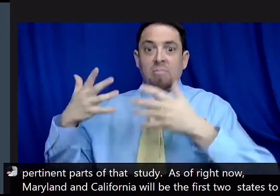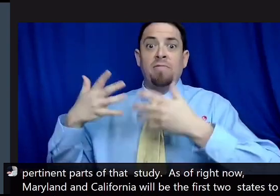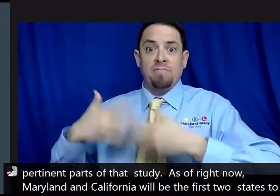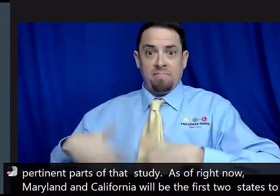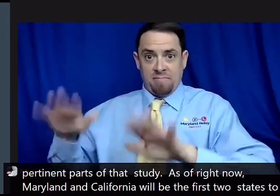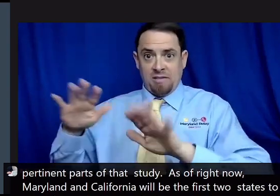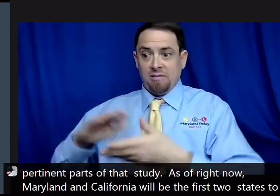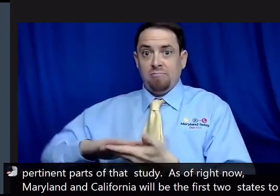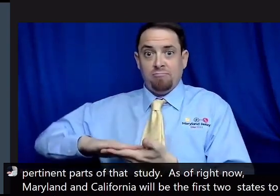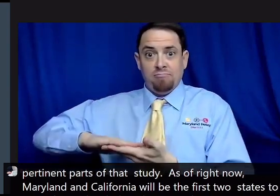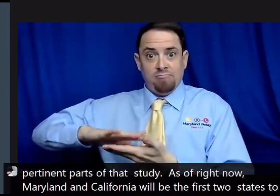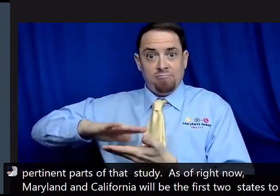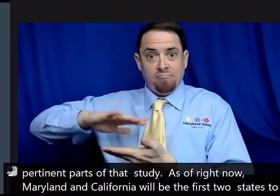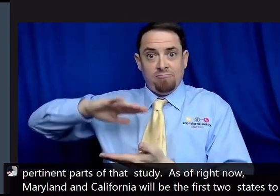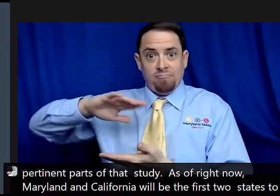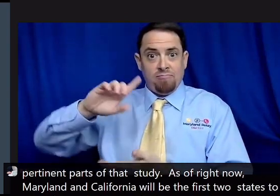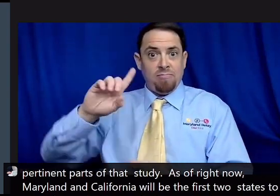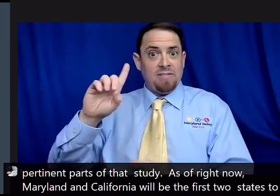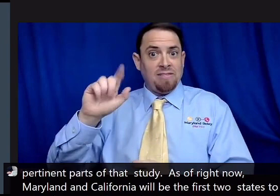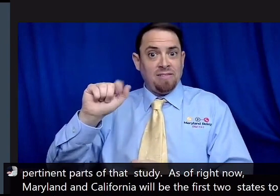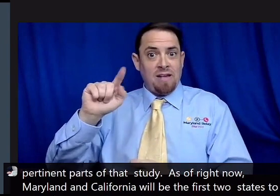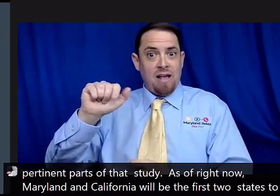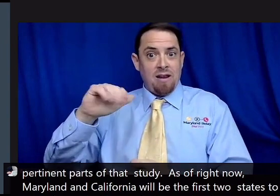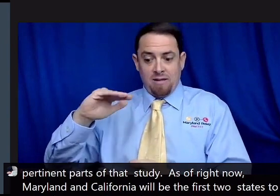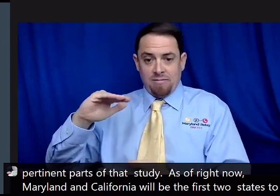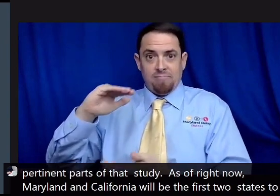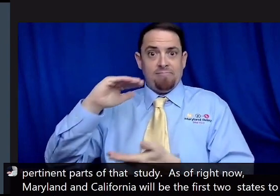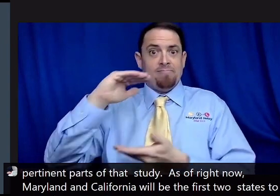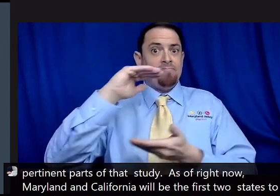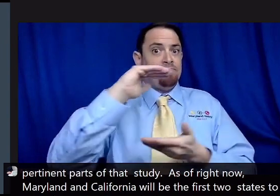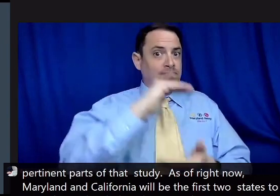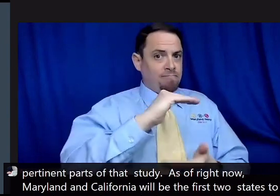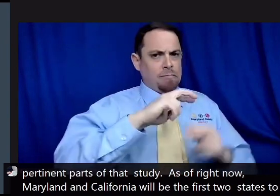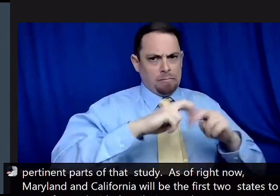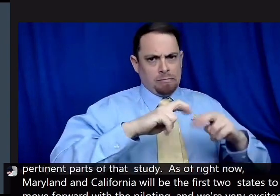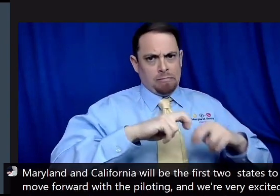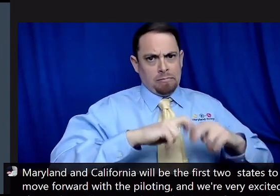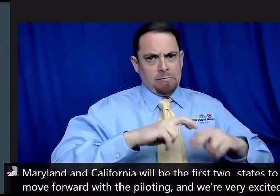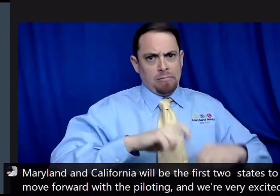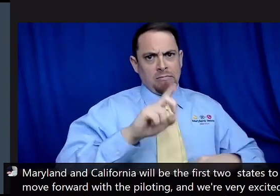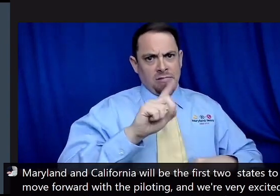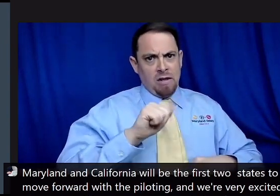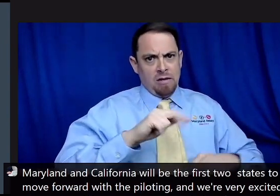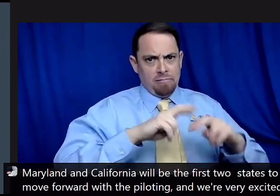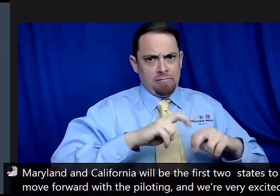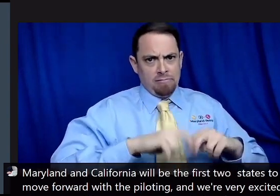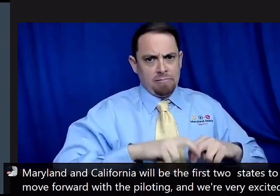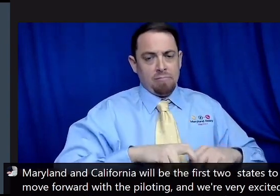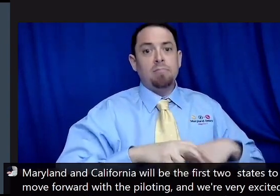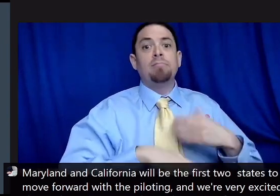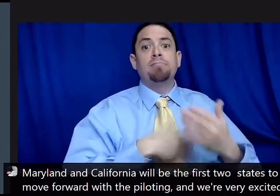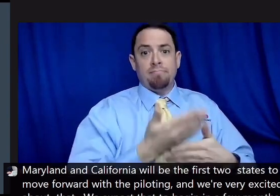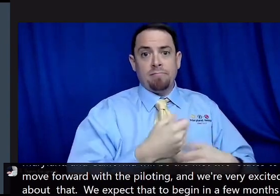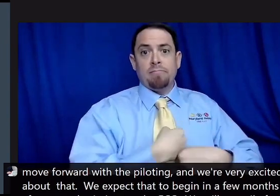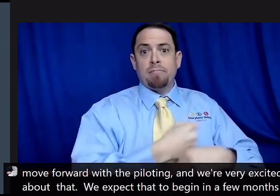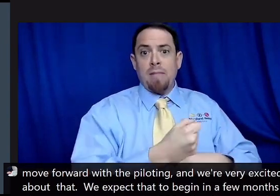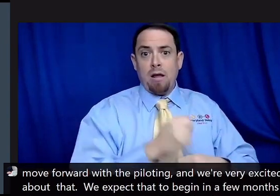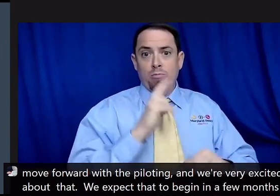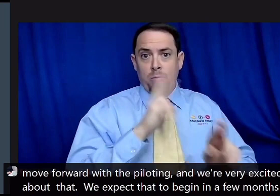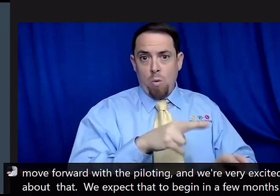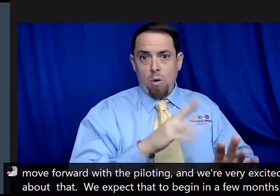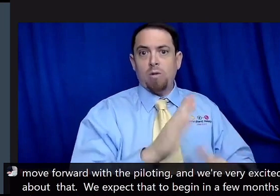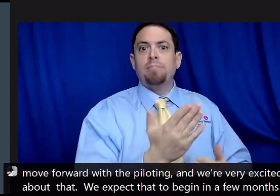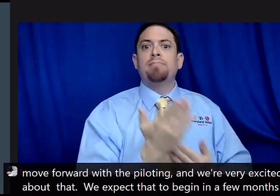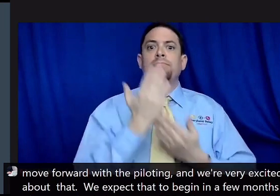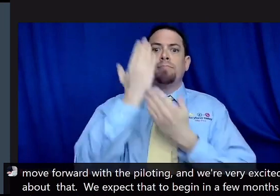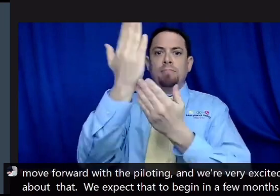We expect that to begin in a few months after our submission to the FCC. We will compile from that feasibility study data, which will of course then